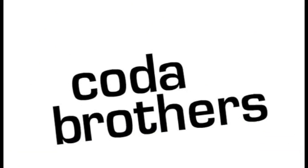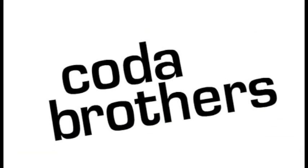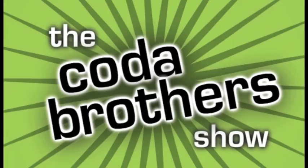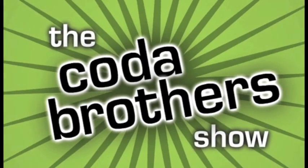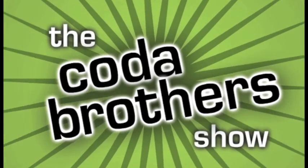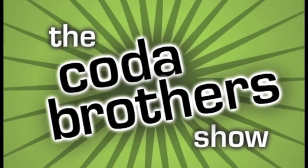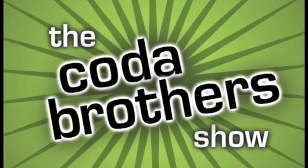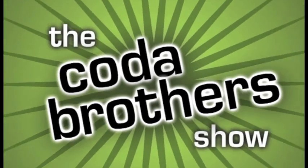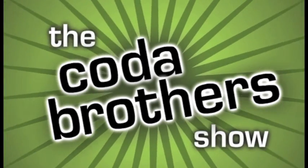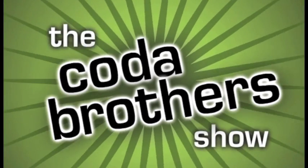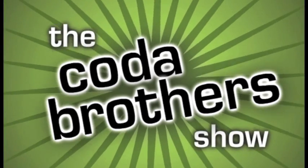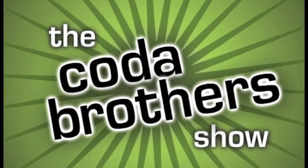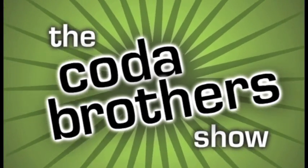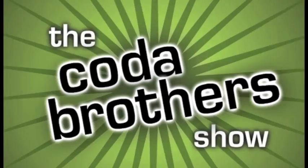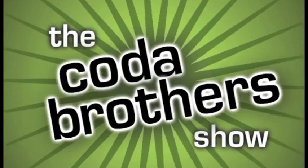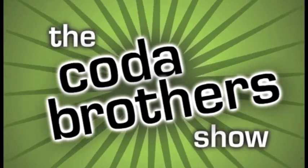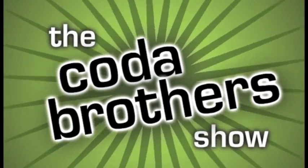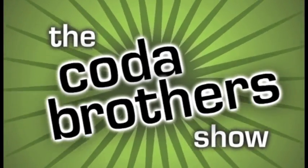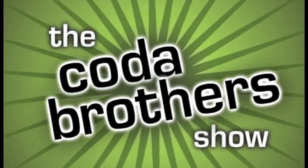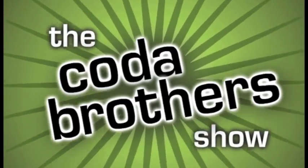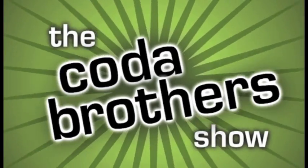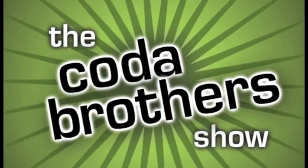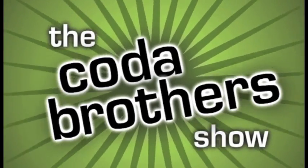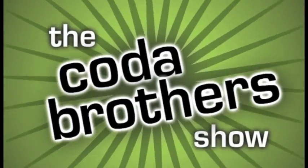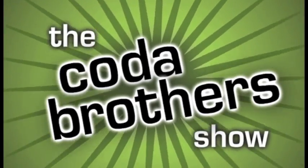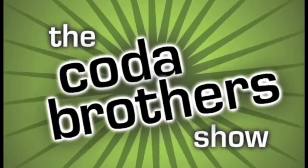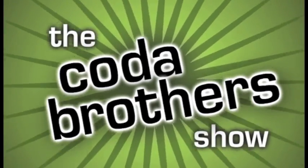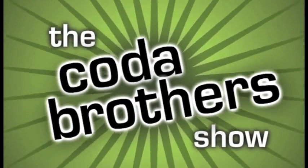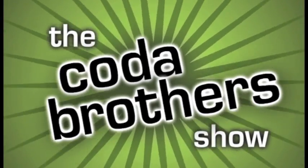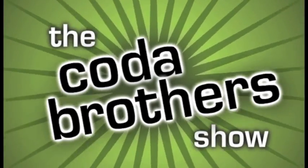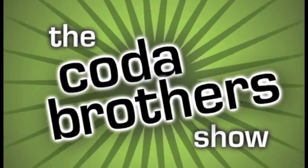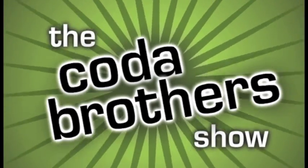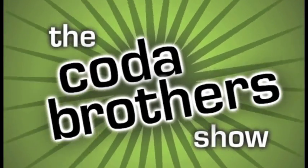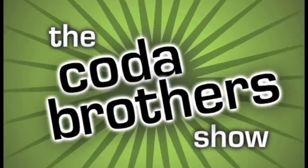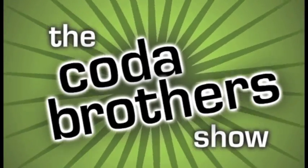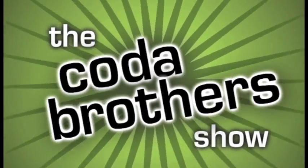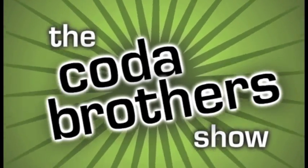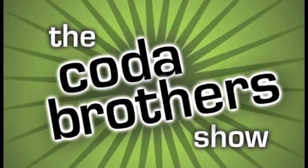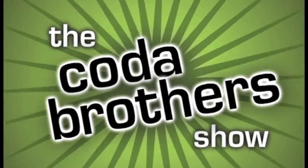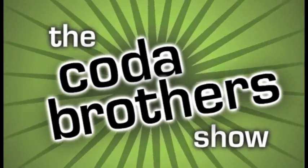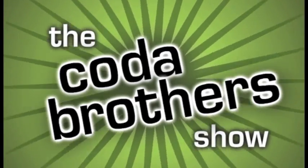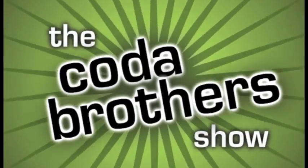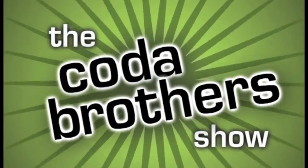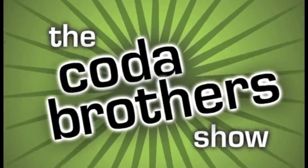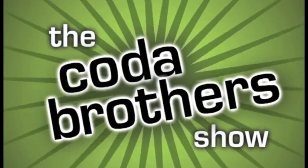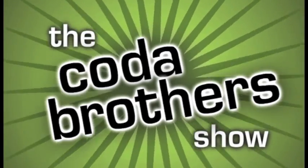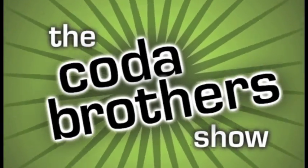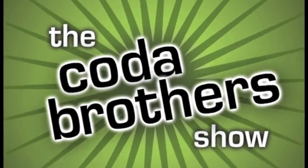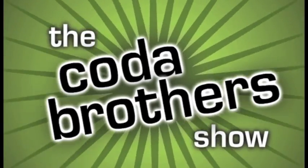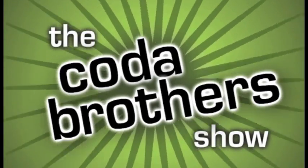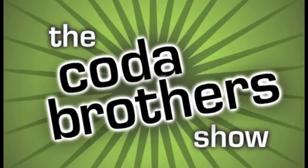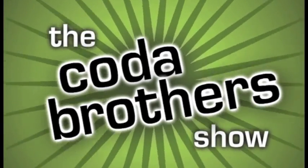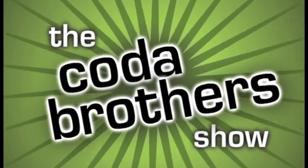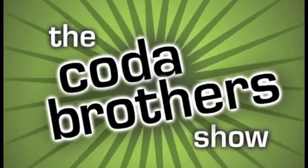Yes, here we go again. Give you more, nothing lesser. Back on the mic is the antidepressant. And rock, no pressure. Yes.